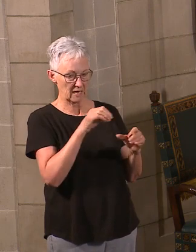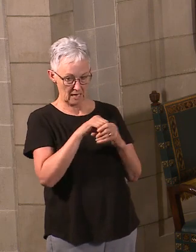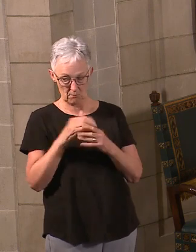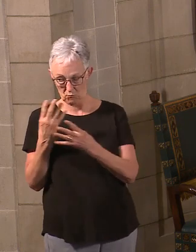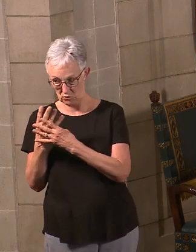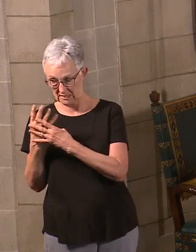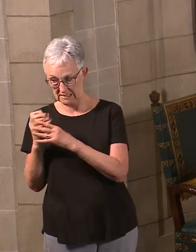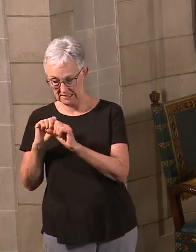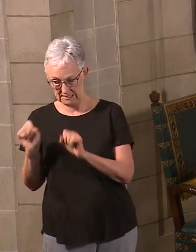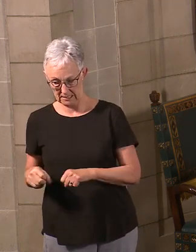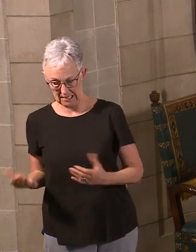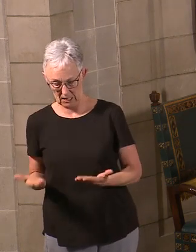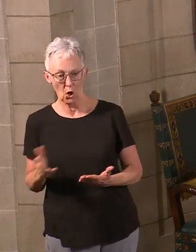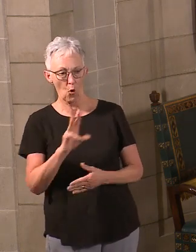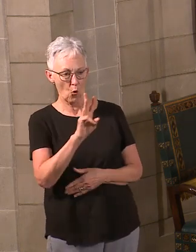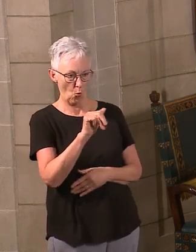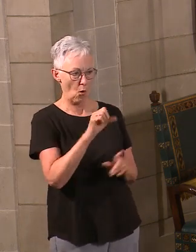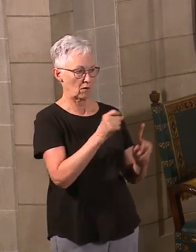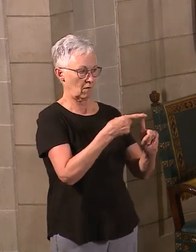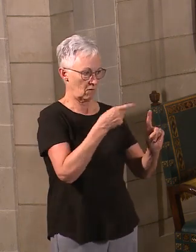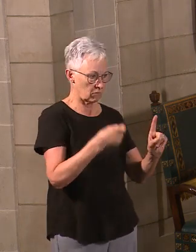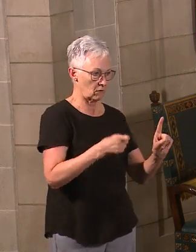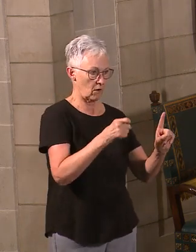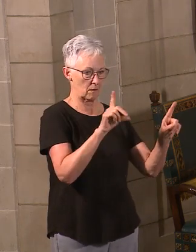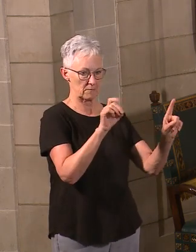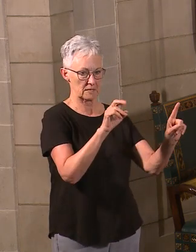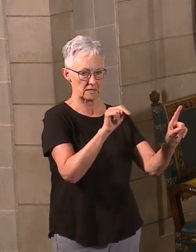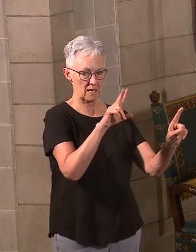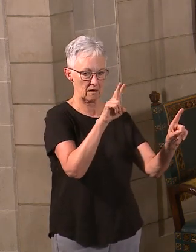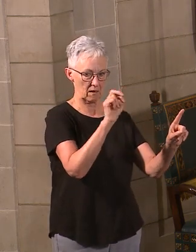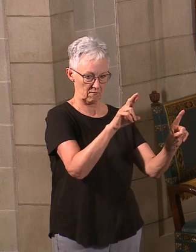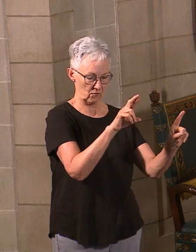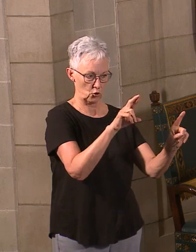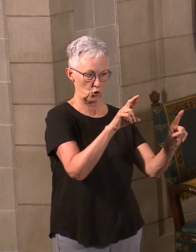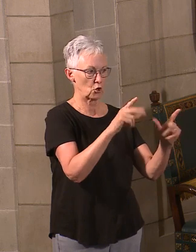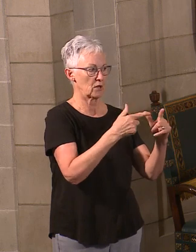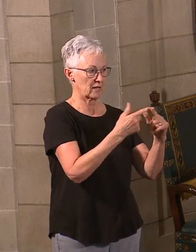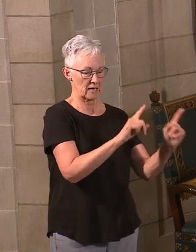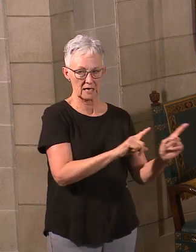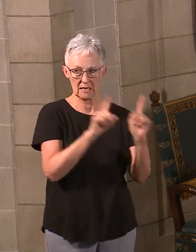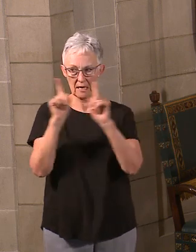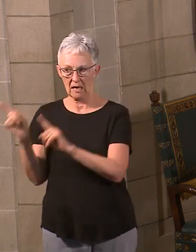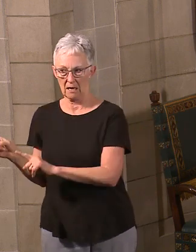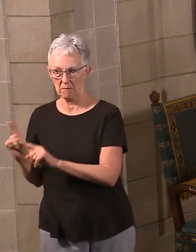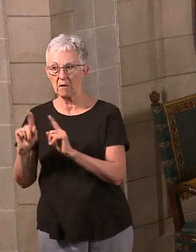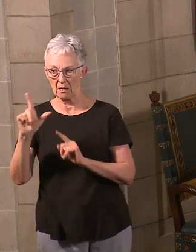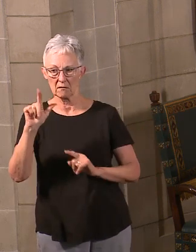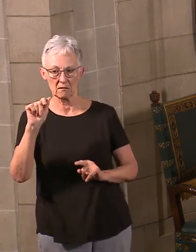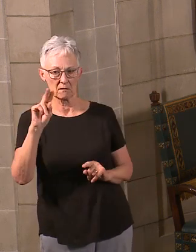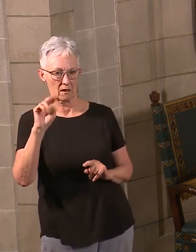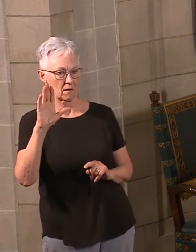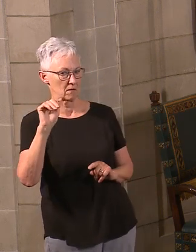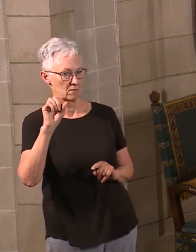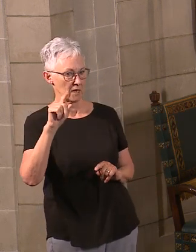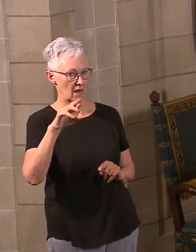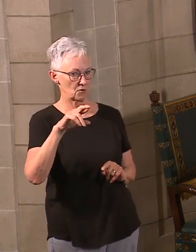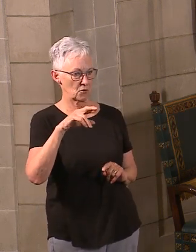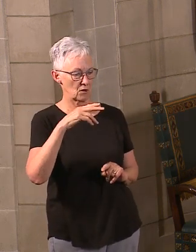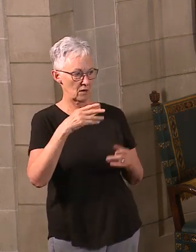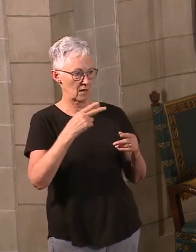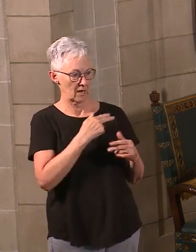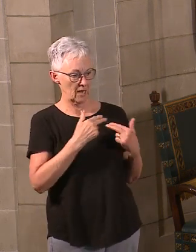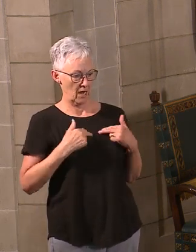home, so we think the exposure was minimal, but Lancaster Public Health is still doing their investigation. Aaron